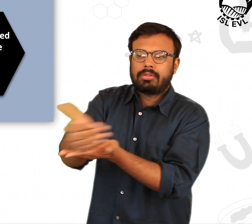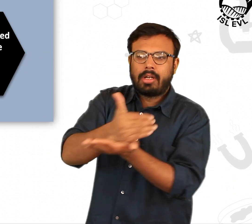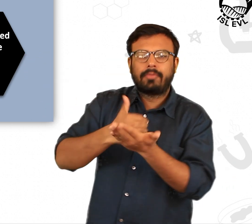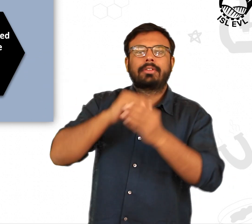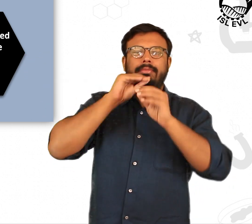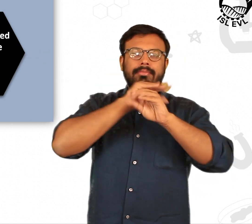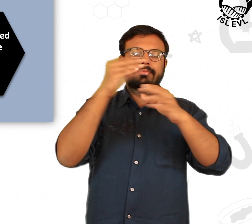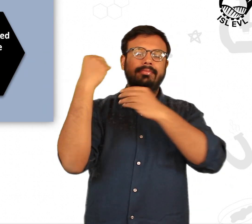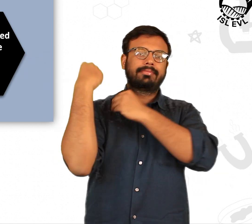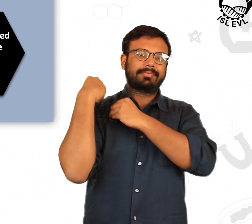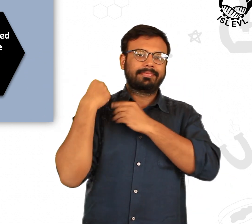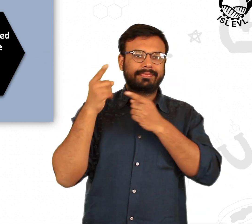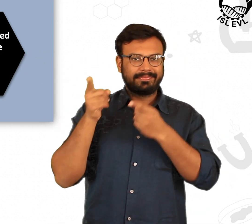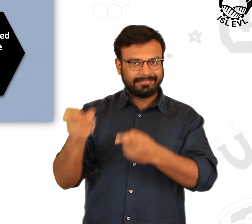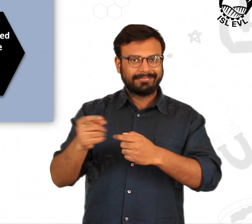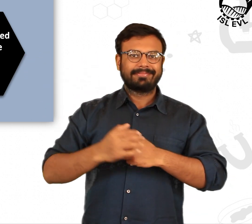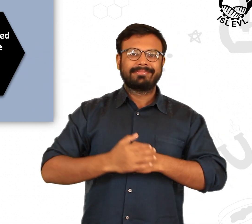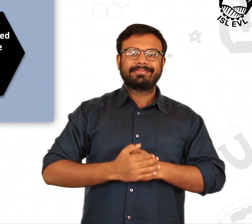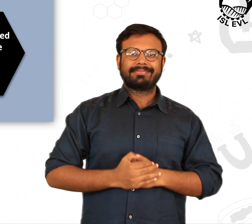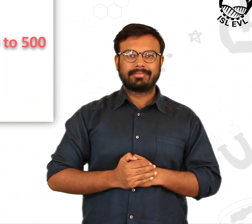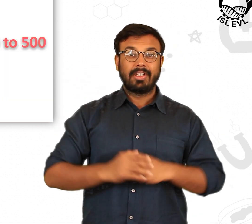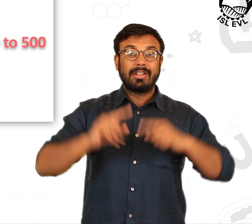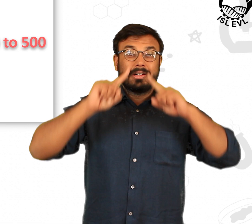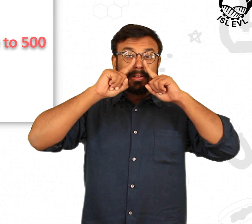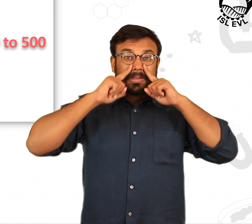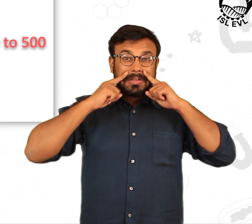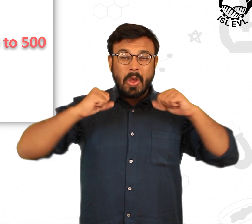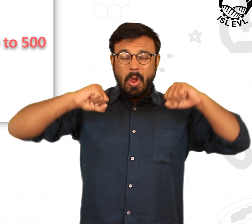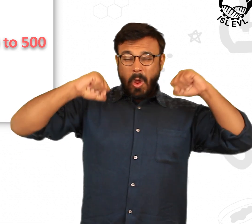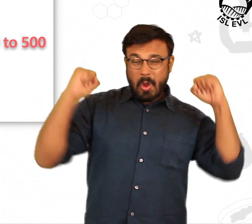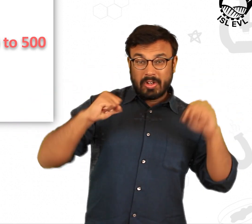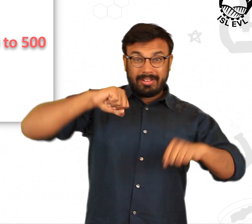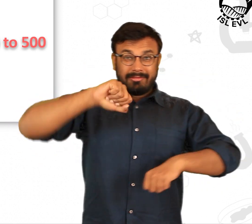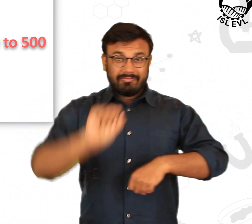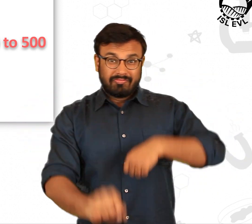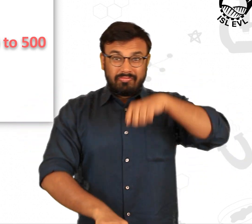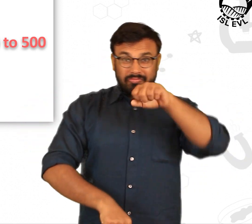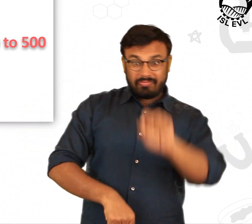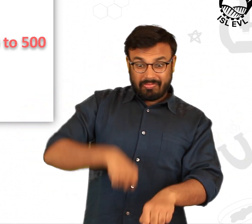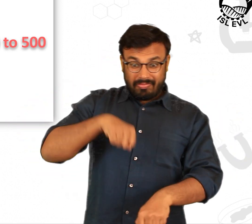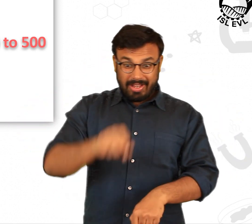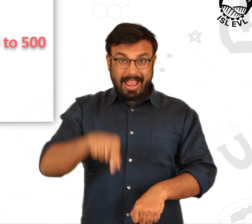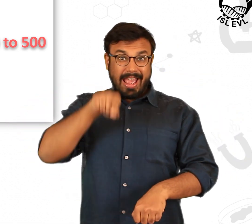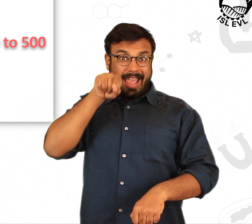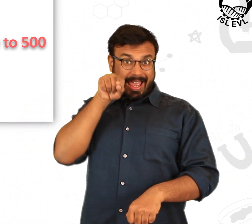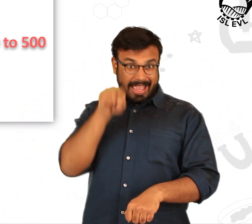the conservation status of the species. What is the current population of snow